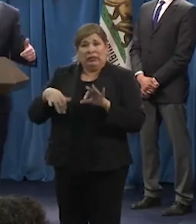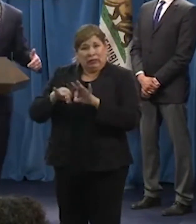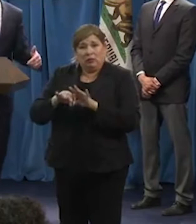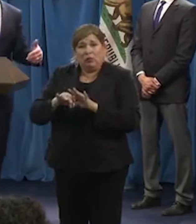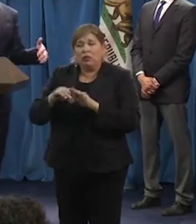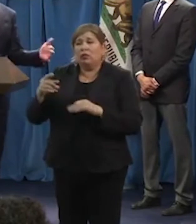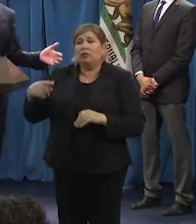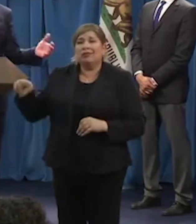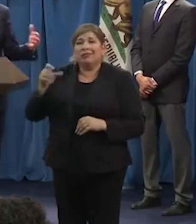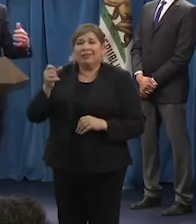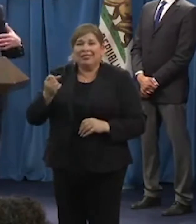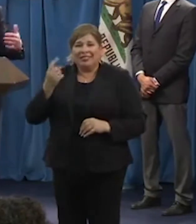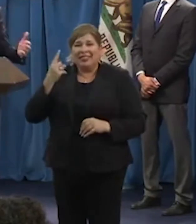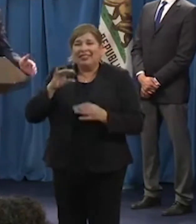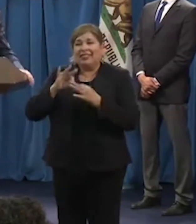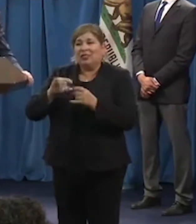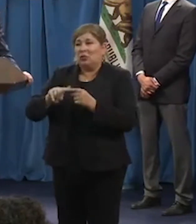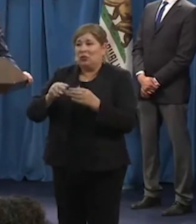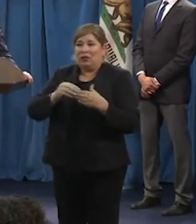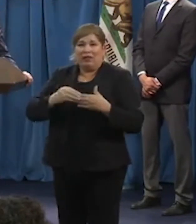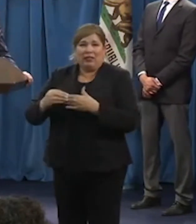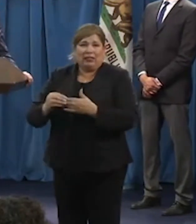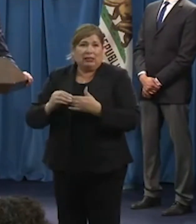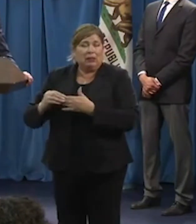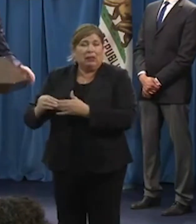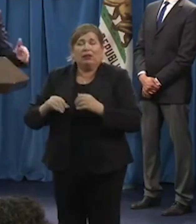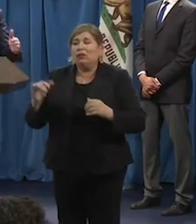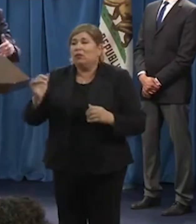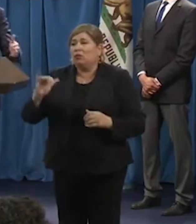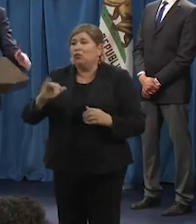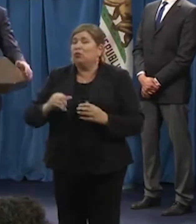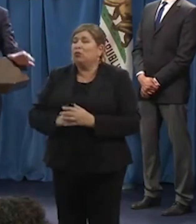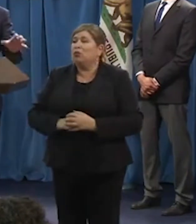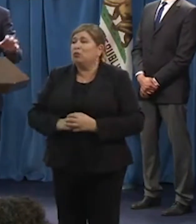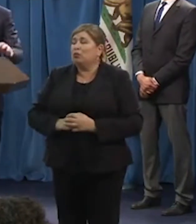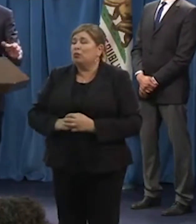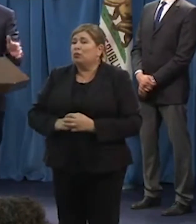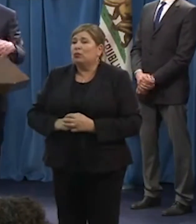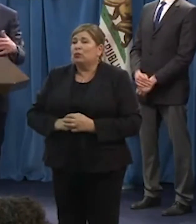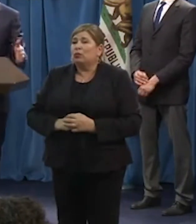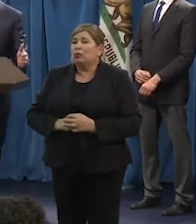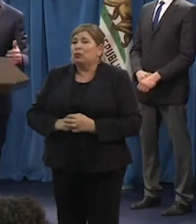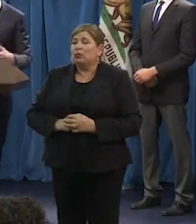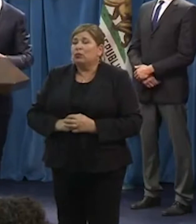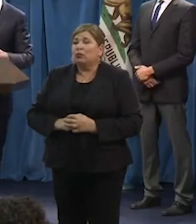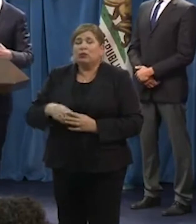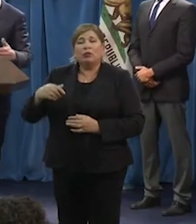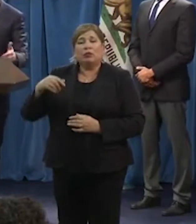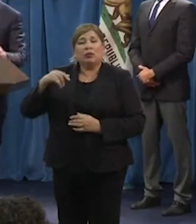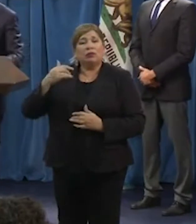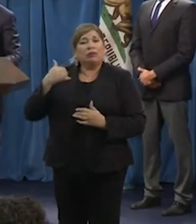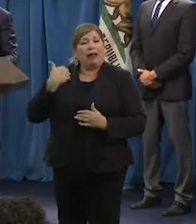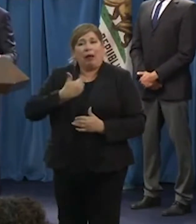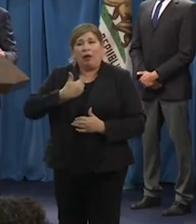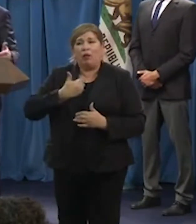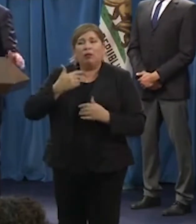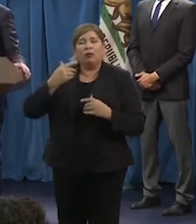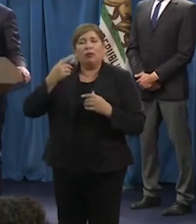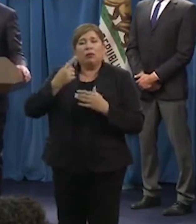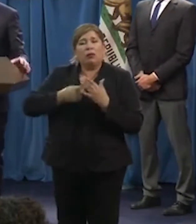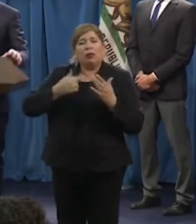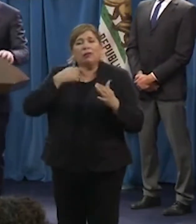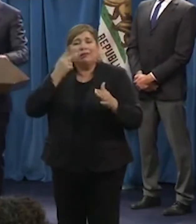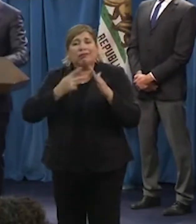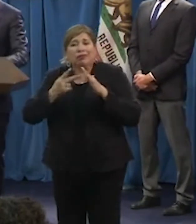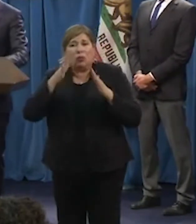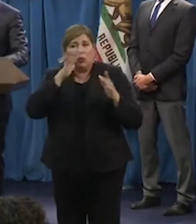We, as part of the dynamic of considerations in real time and what is happening, not what we thought was going to